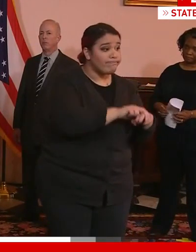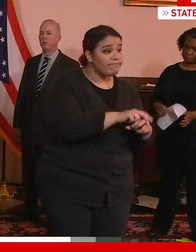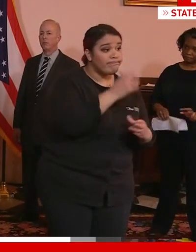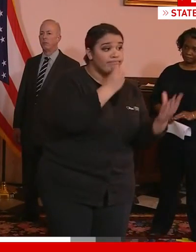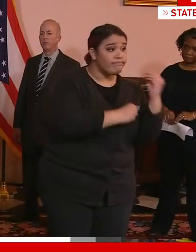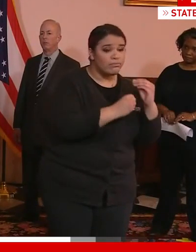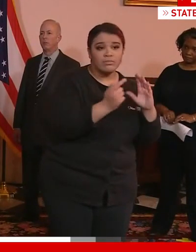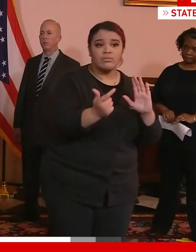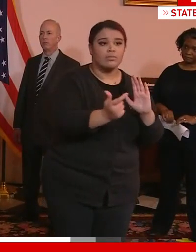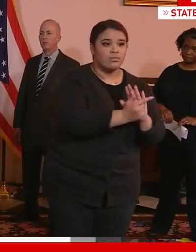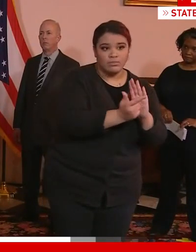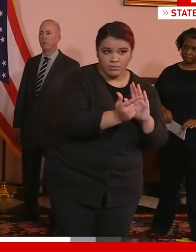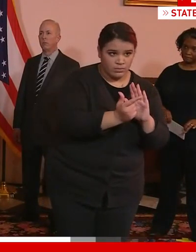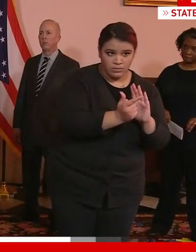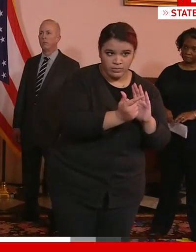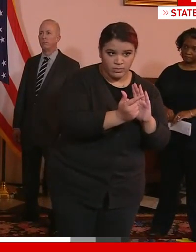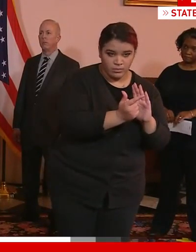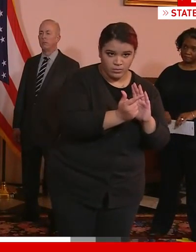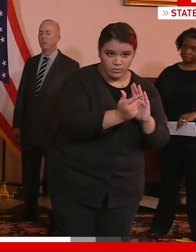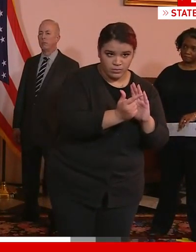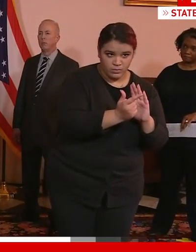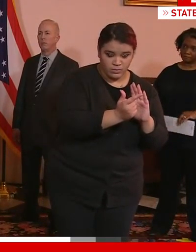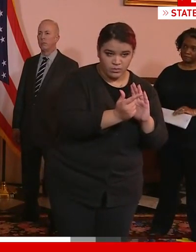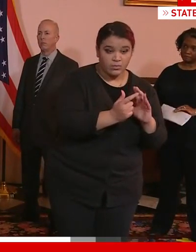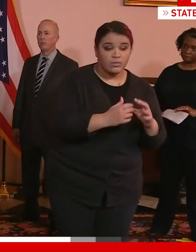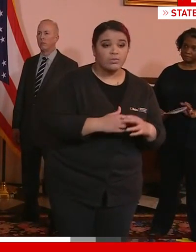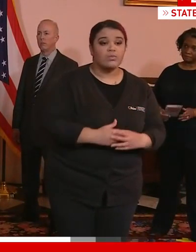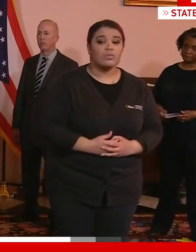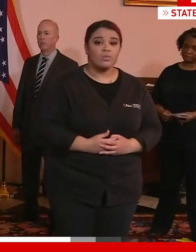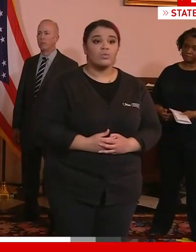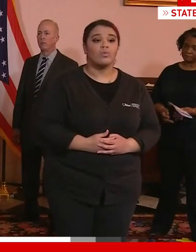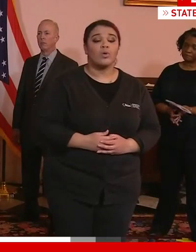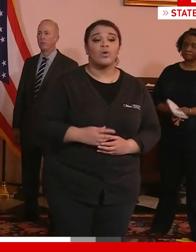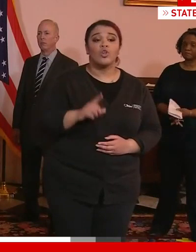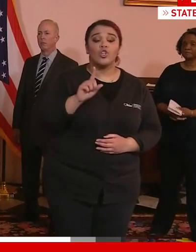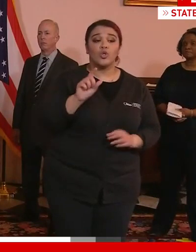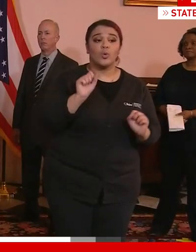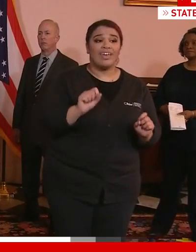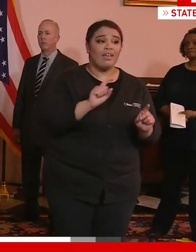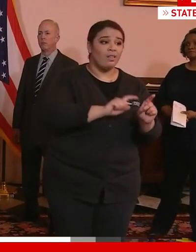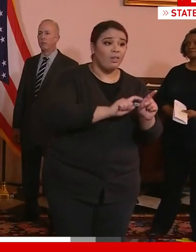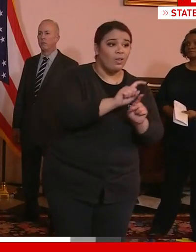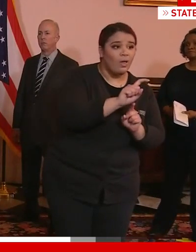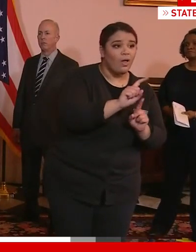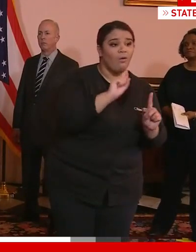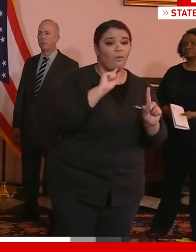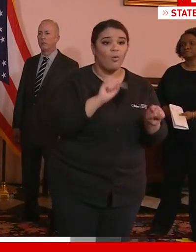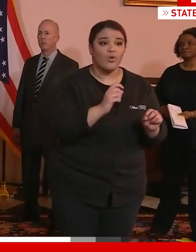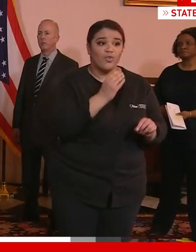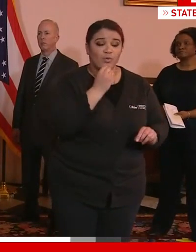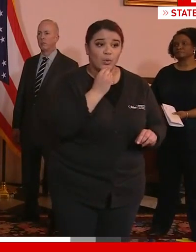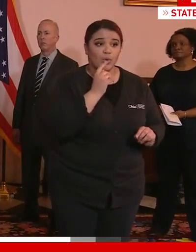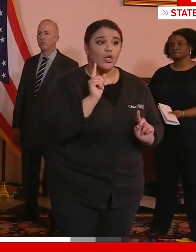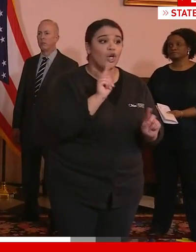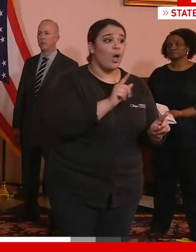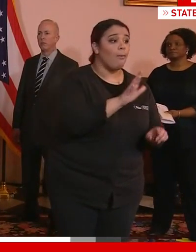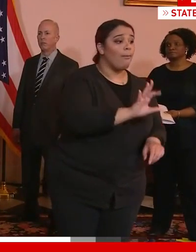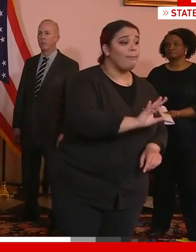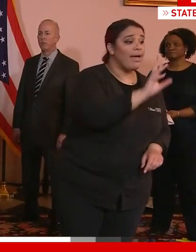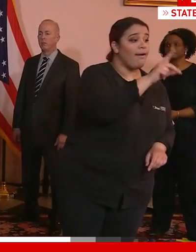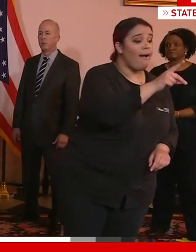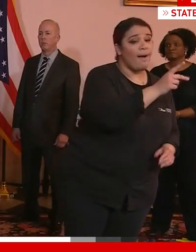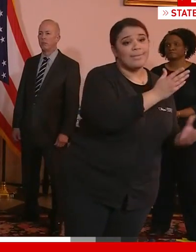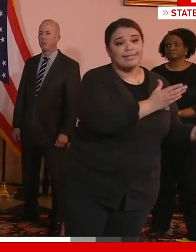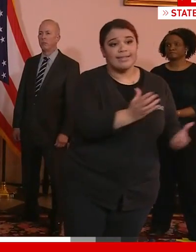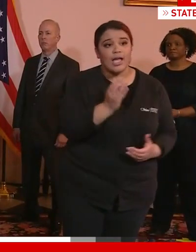dining and delivery. These institutions, these restaurants could really use your support during this